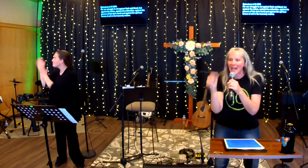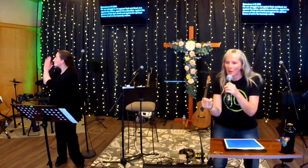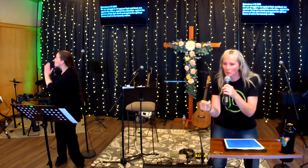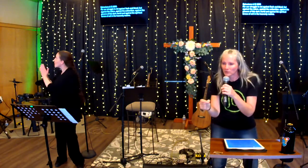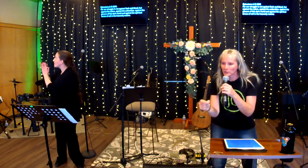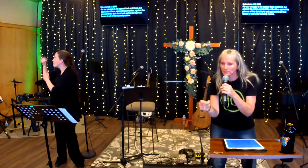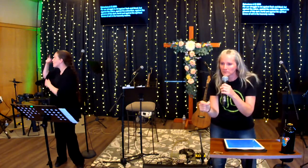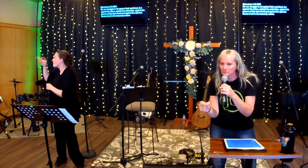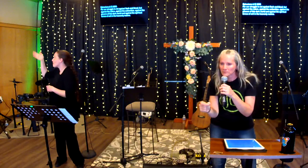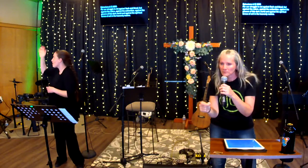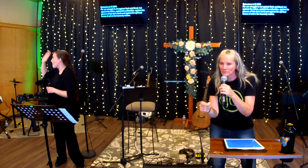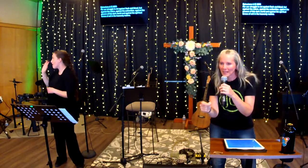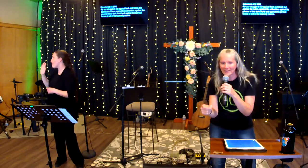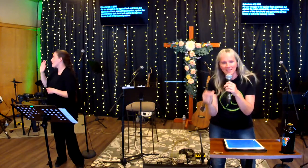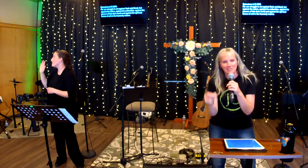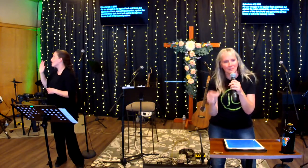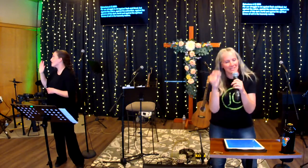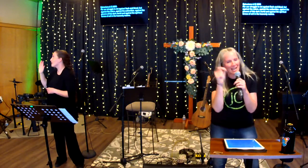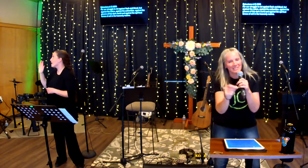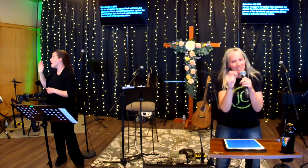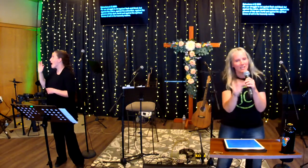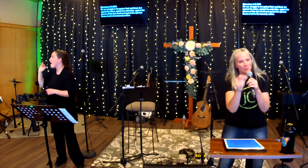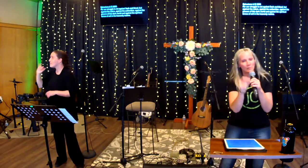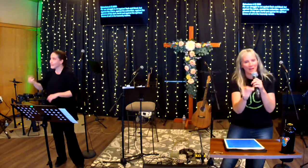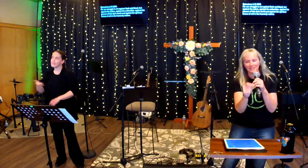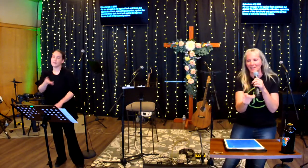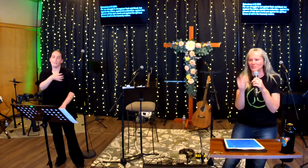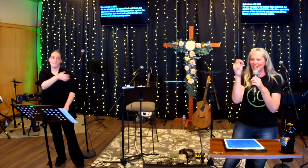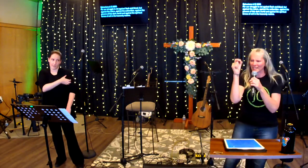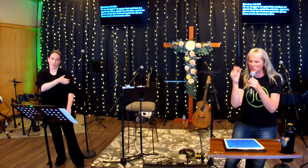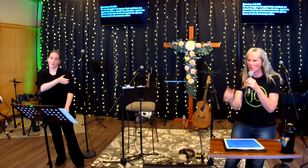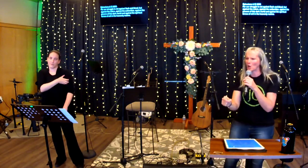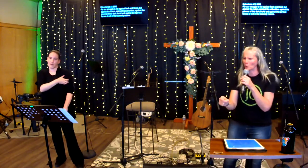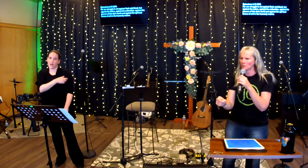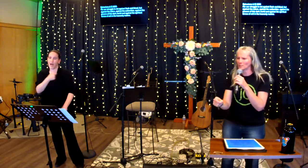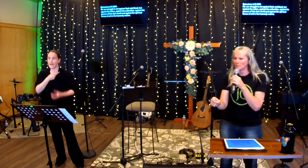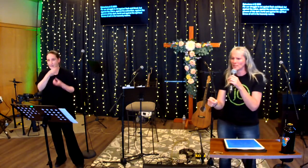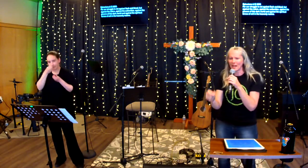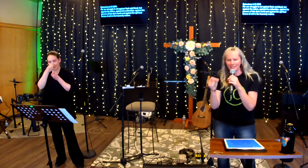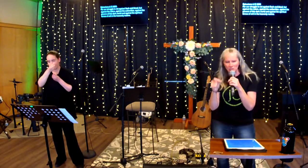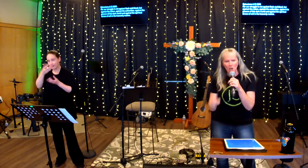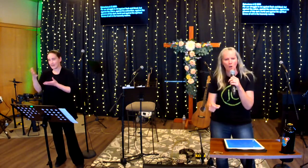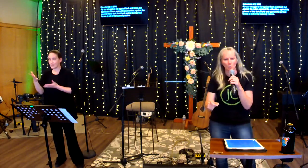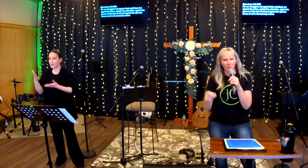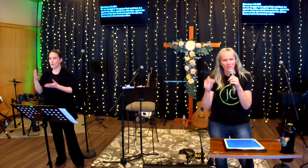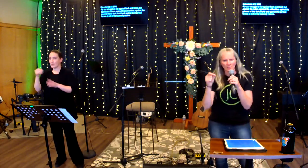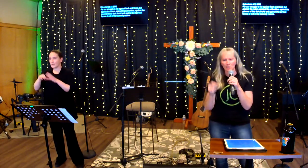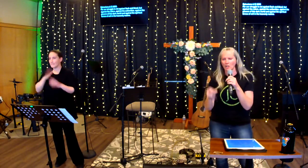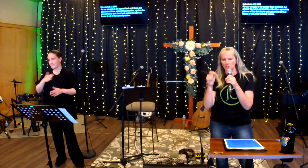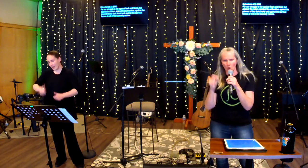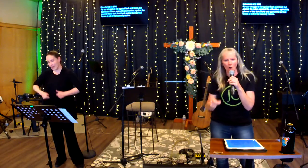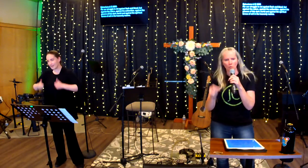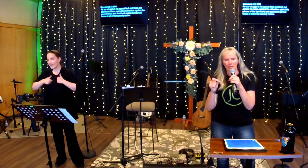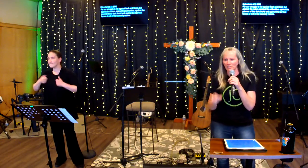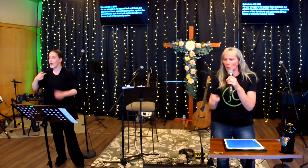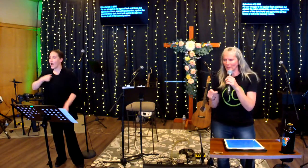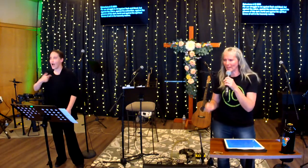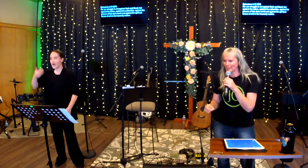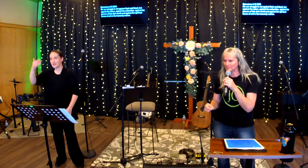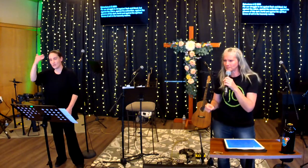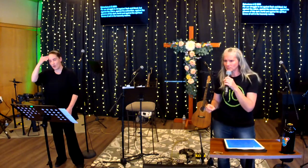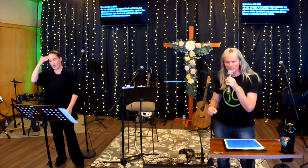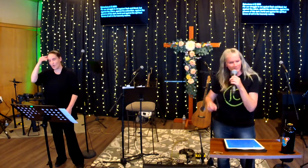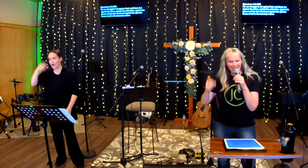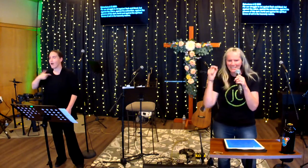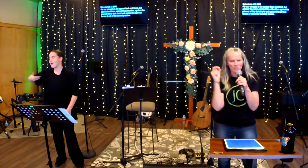that's powerful. And that's something that I can tell you in my life that I know. I know that God is already going